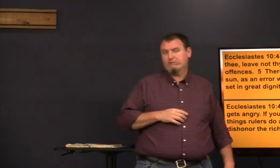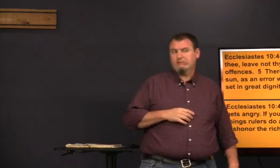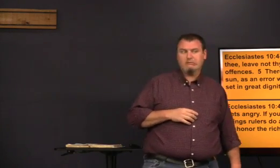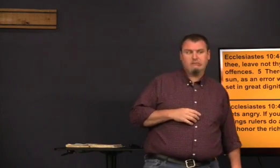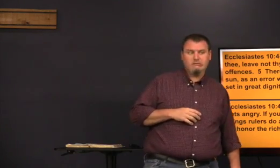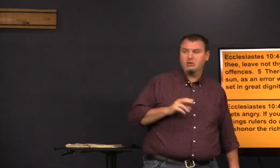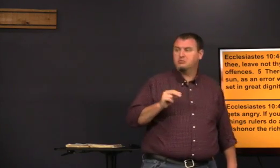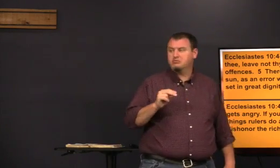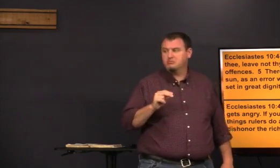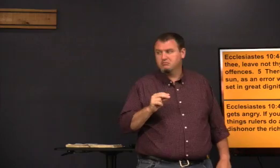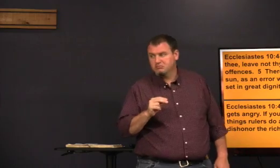Well,